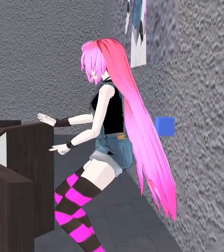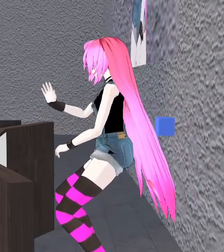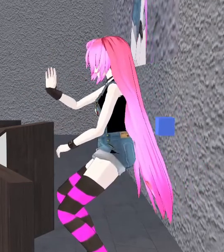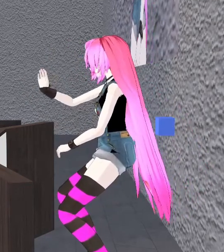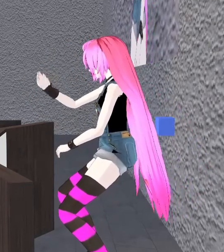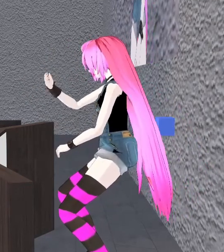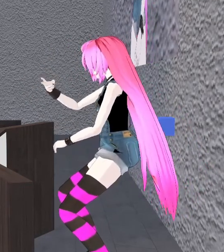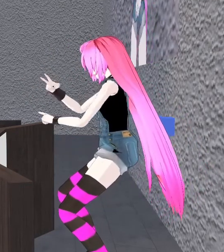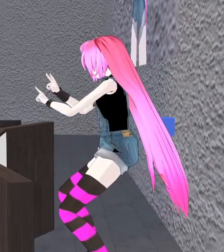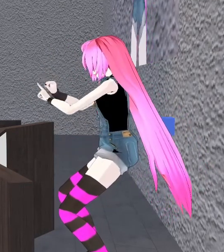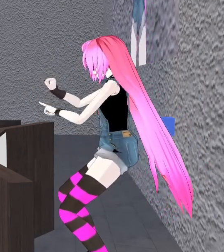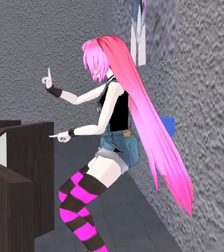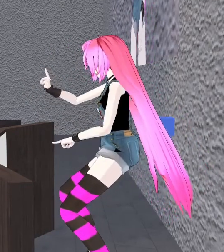And then